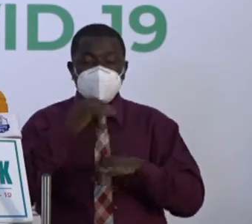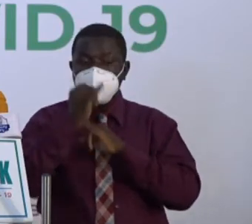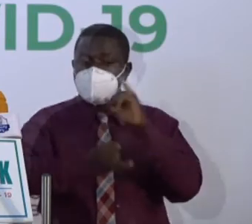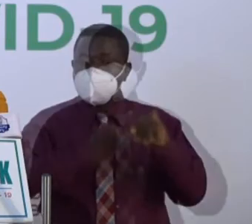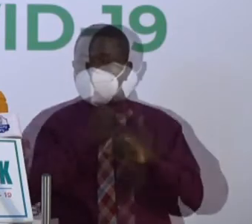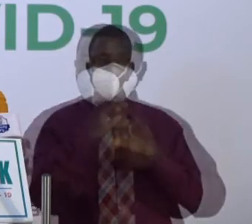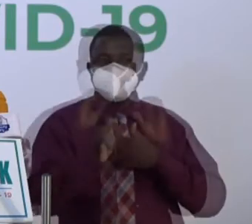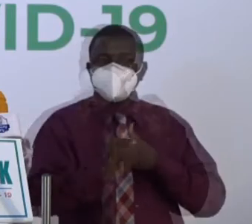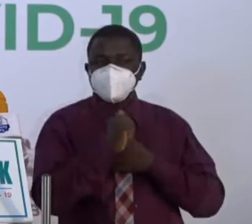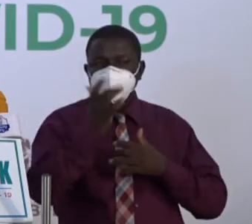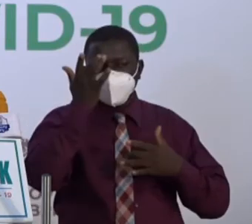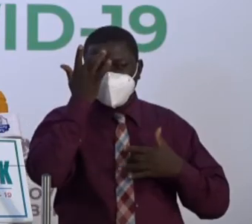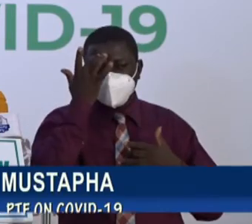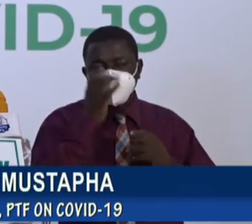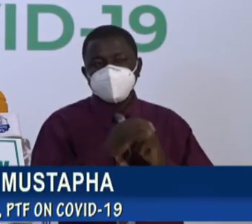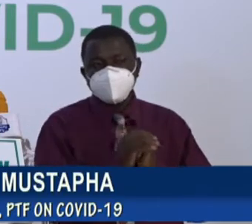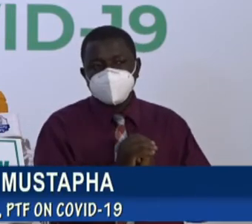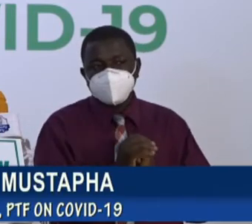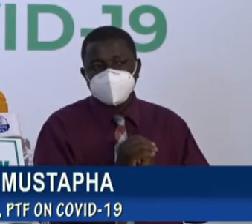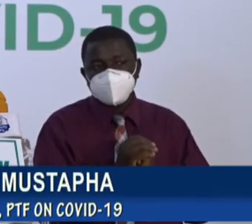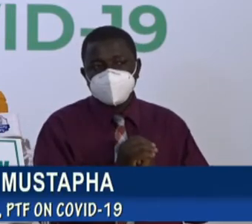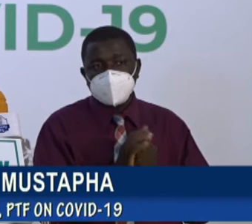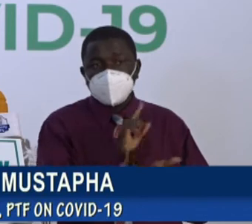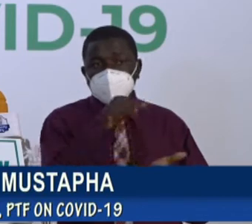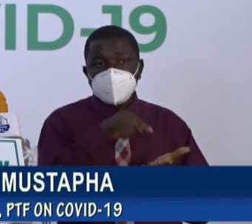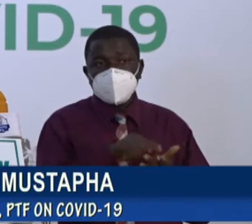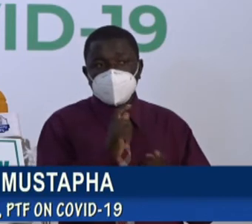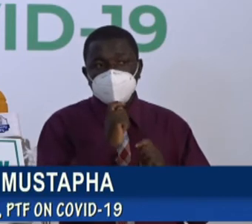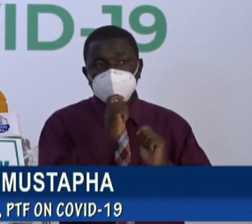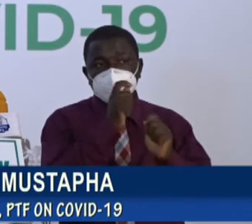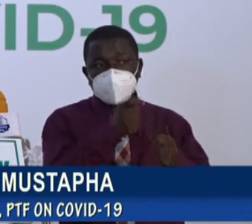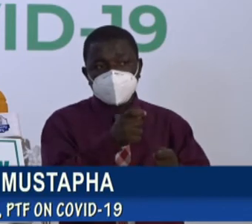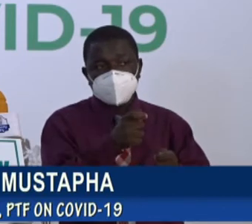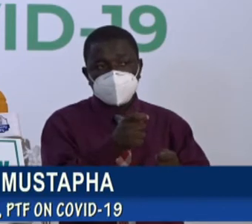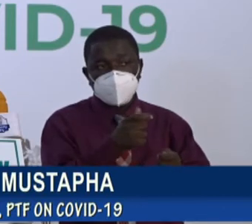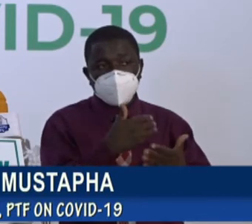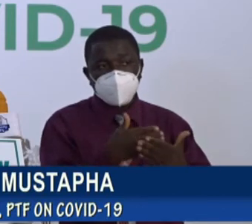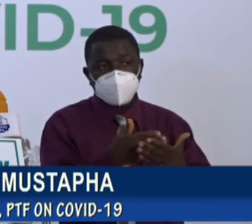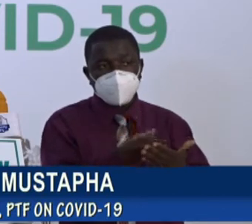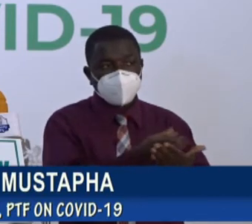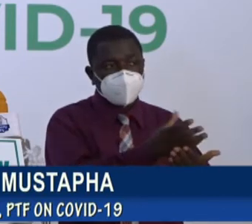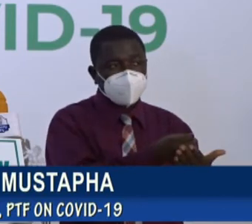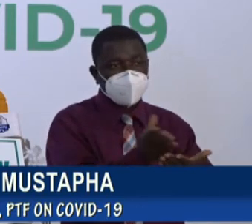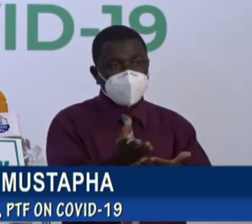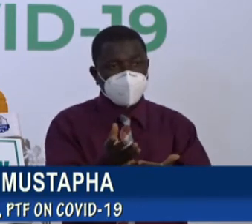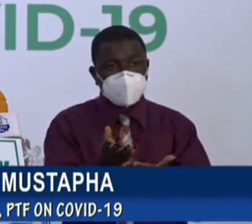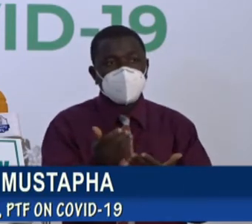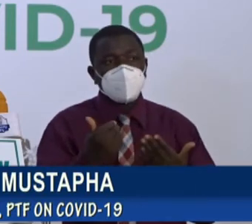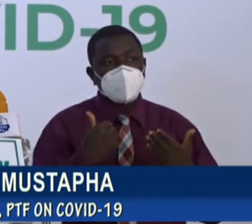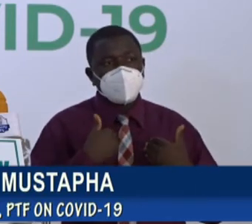organizations. These donations, alongside the disbursements across the Federation, have been